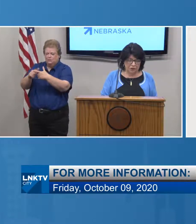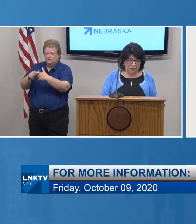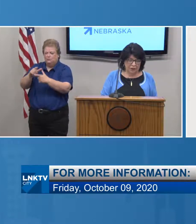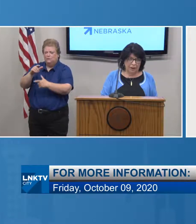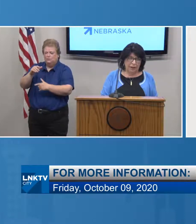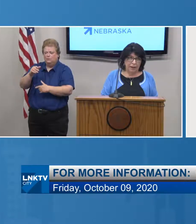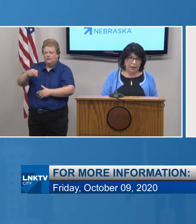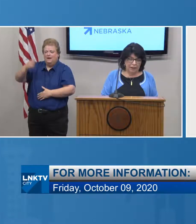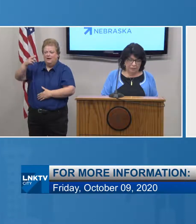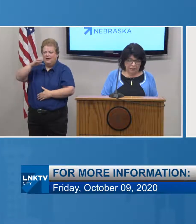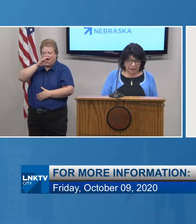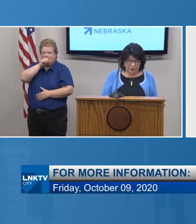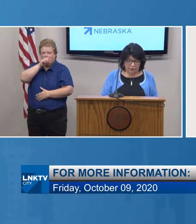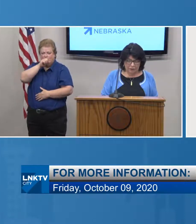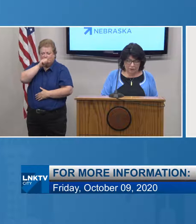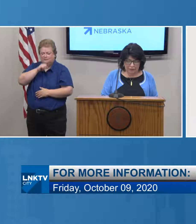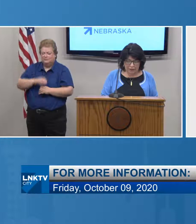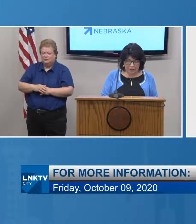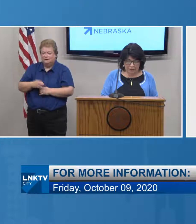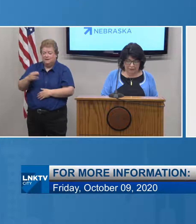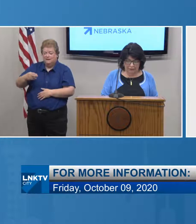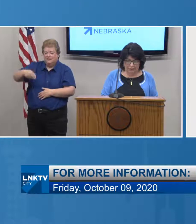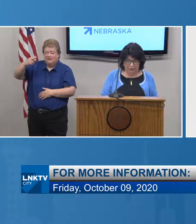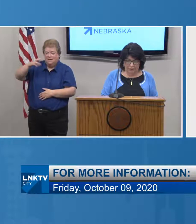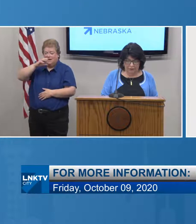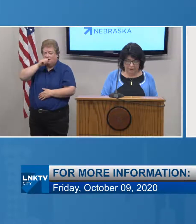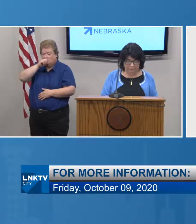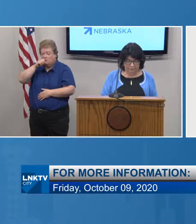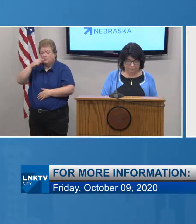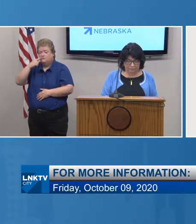orange. In elevated orange and red